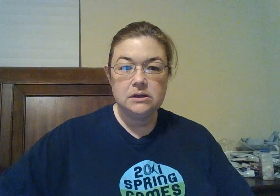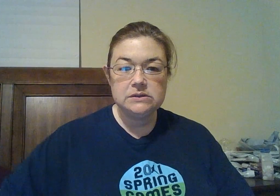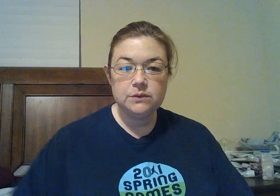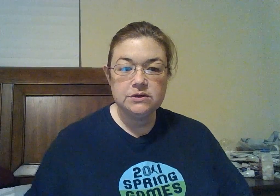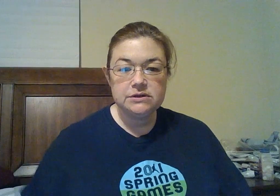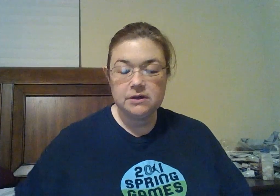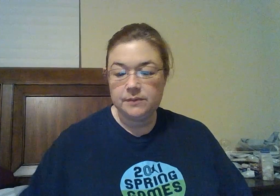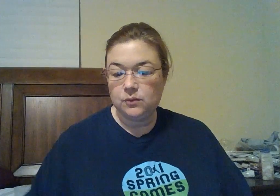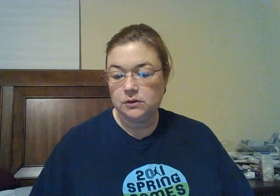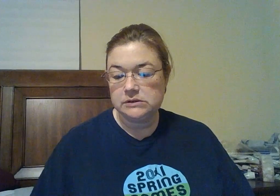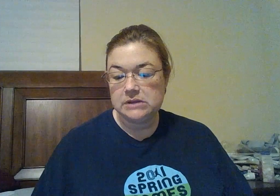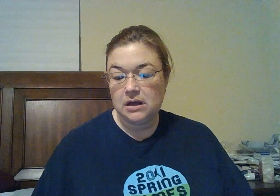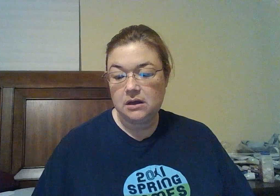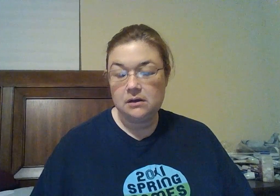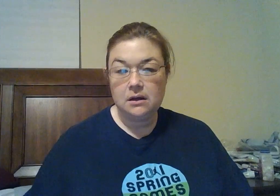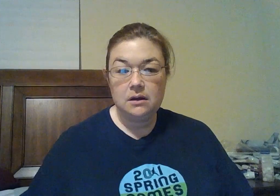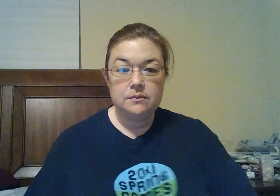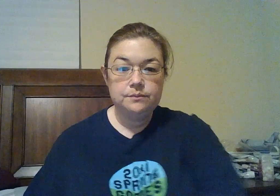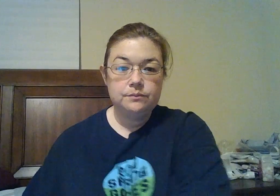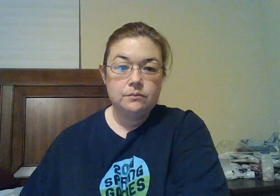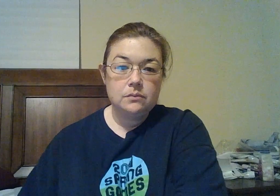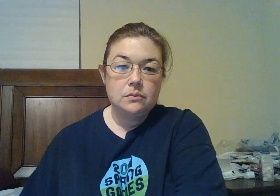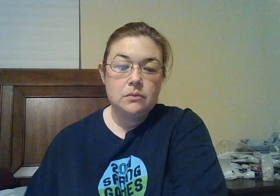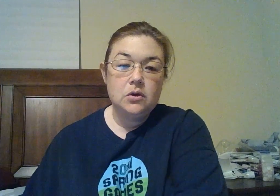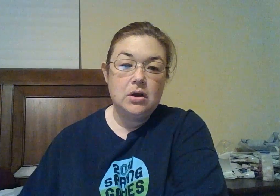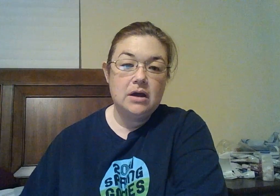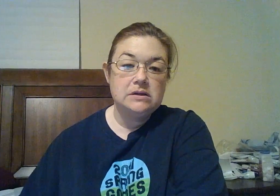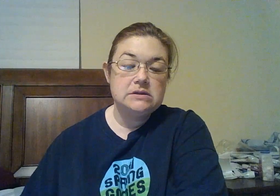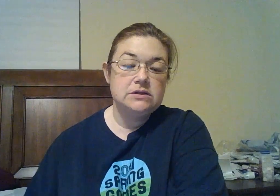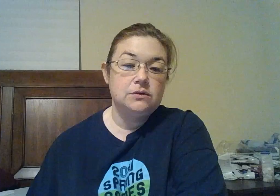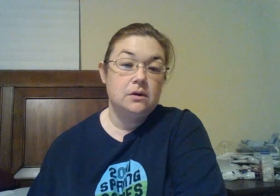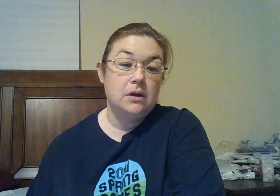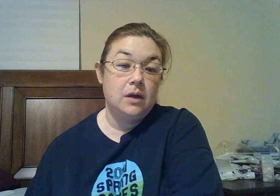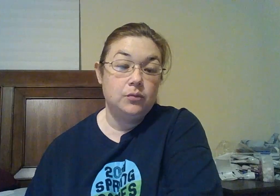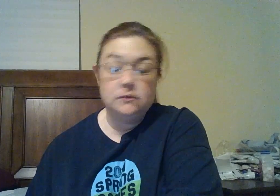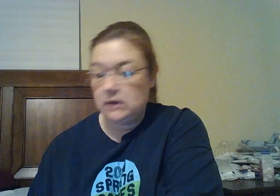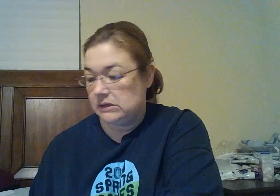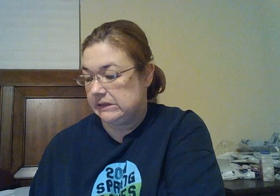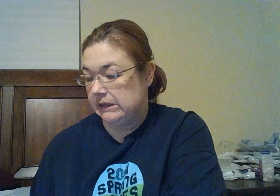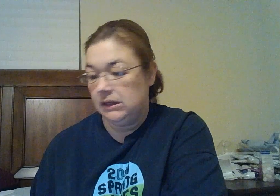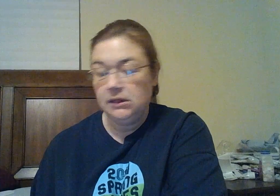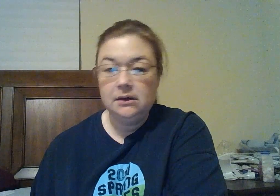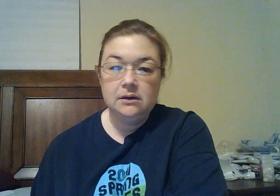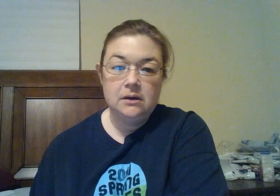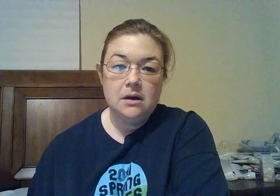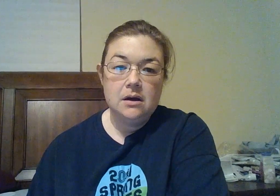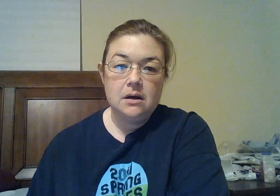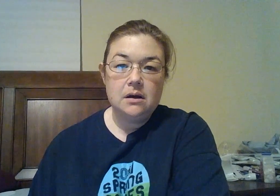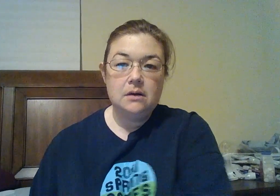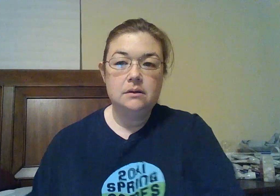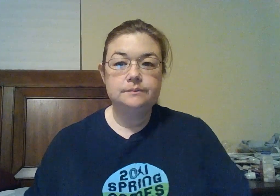These words are going to be words that you guys do on April 19th.